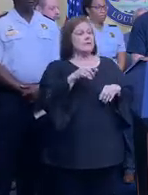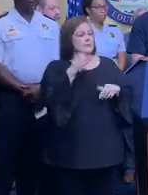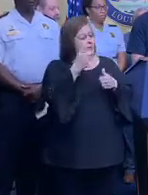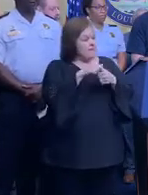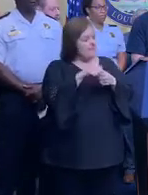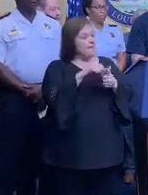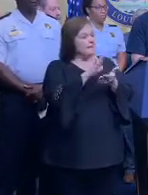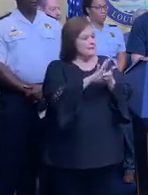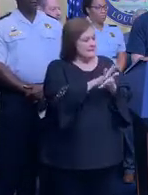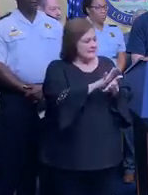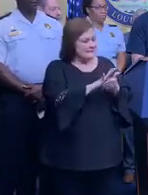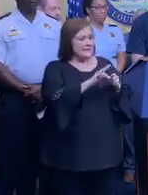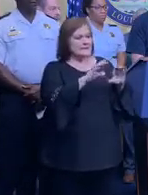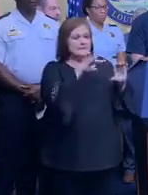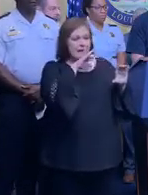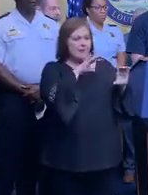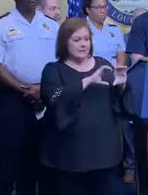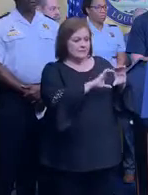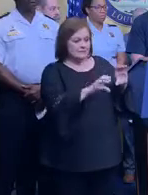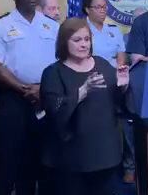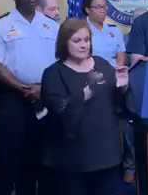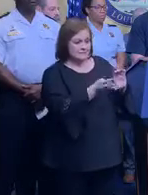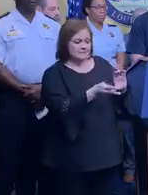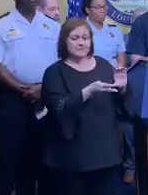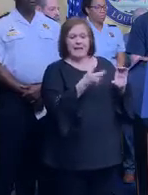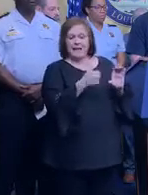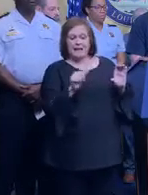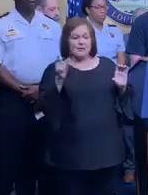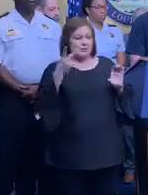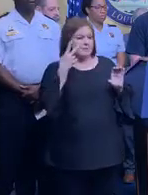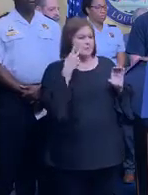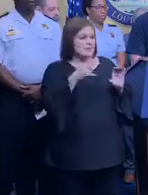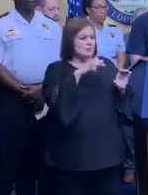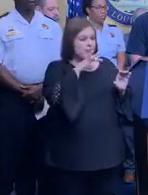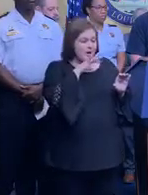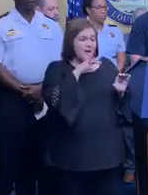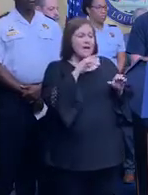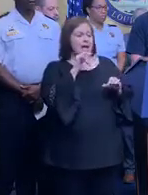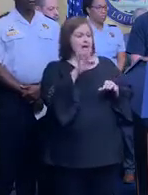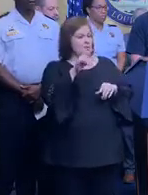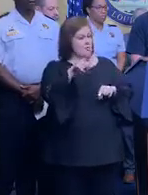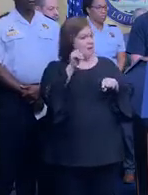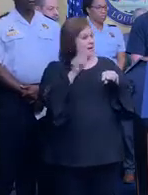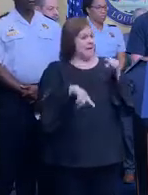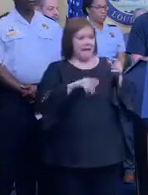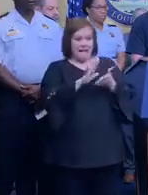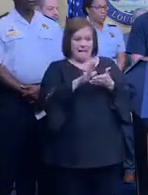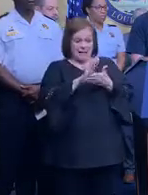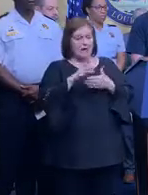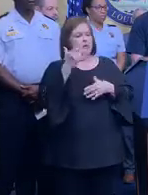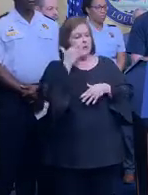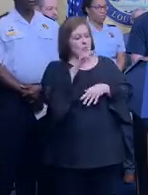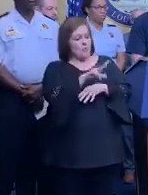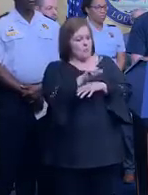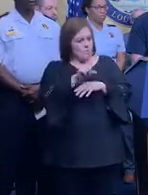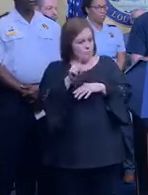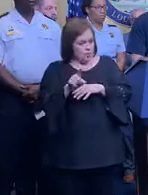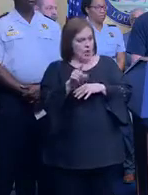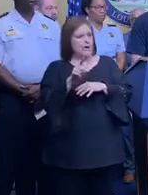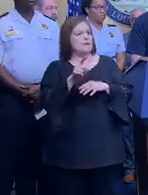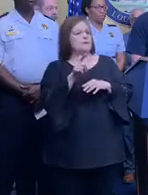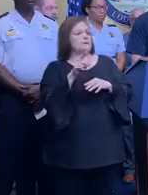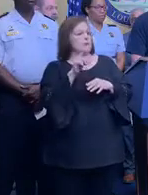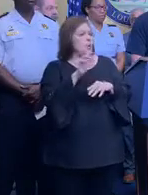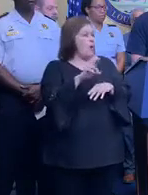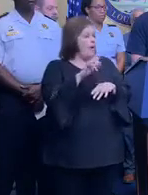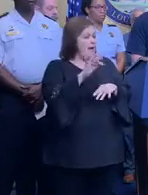leaves and debris from gutters, downspouts, and in front of catch basins. If it's a bigger job than you can handle, call 311. Also, if a